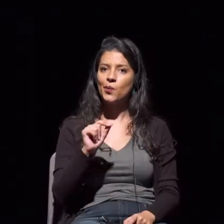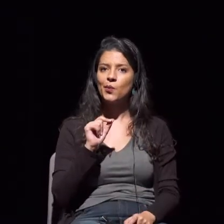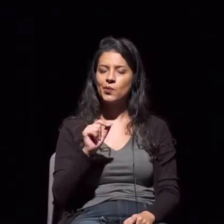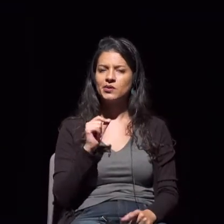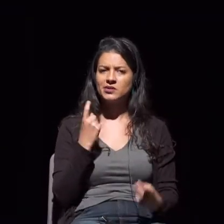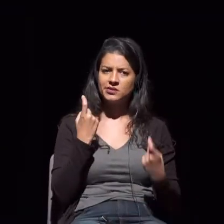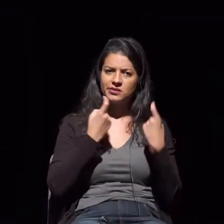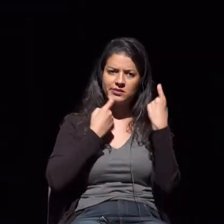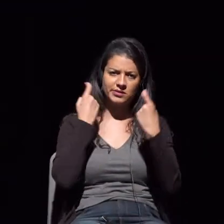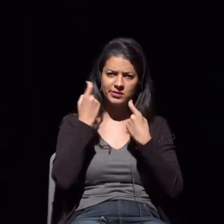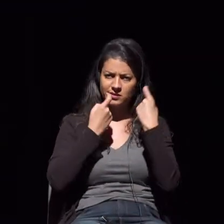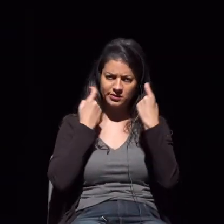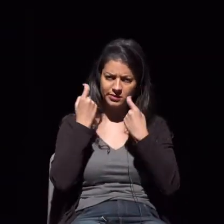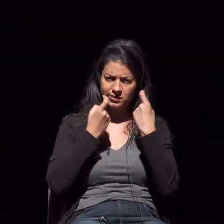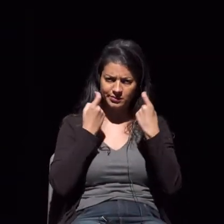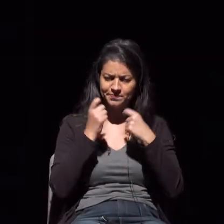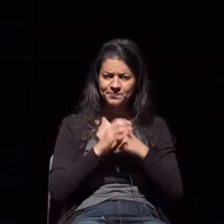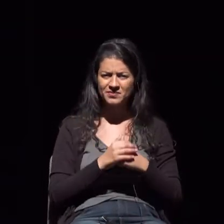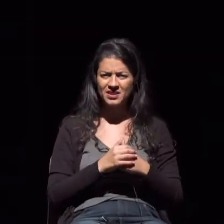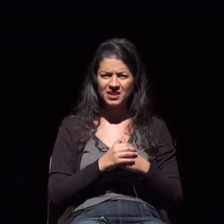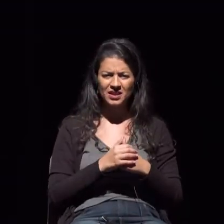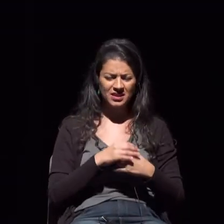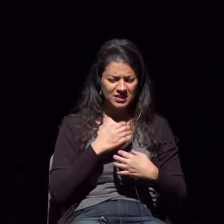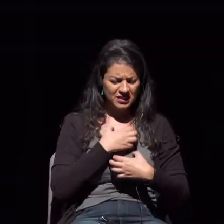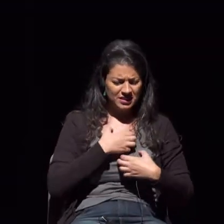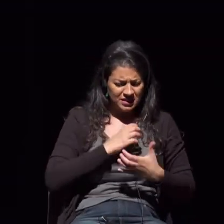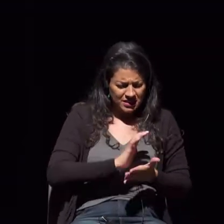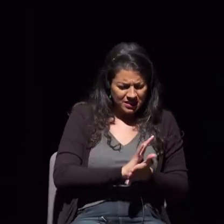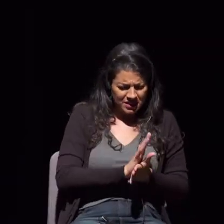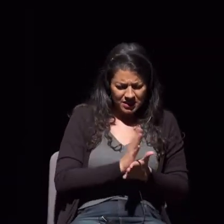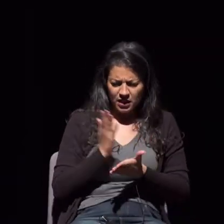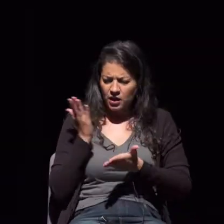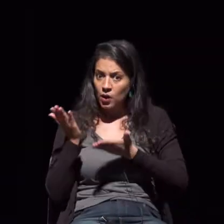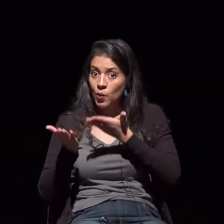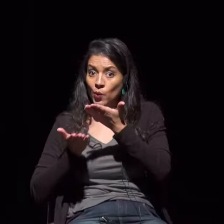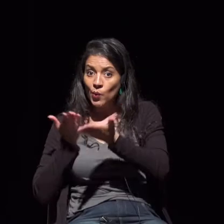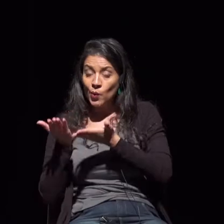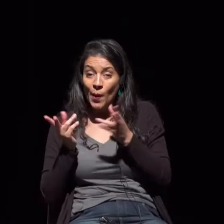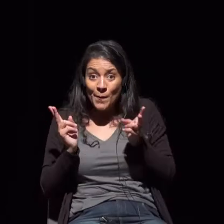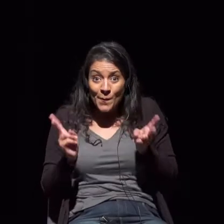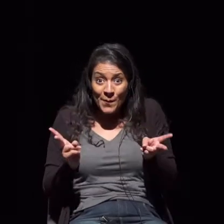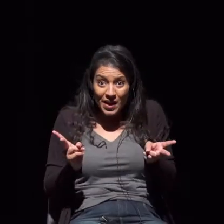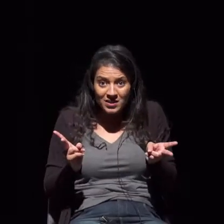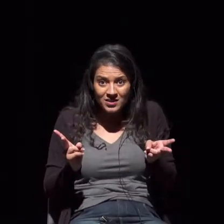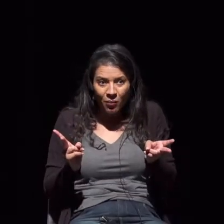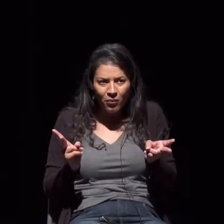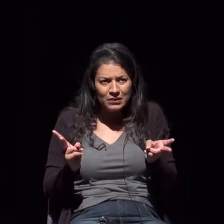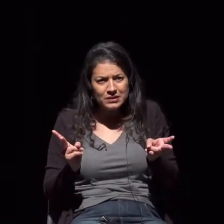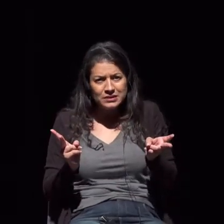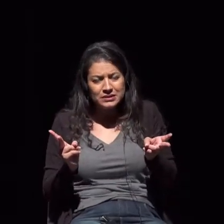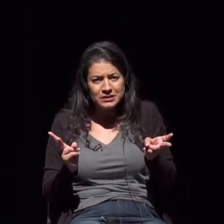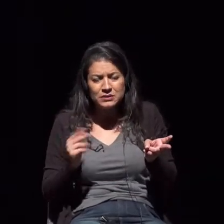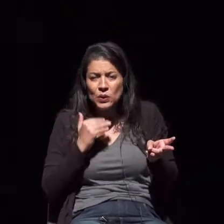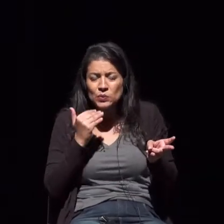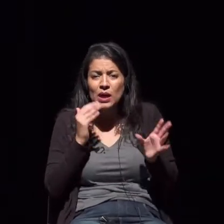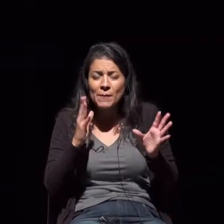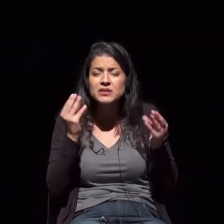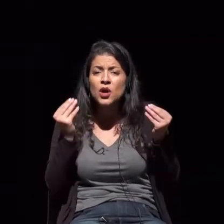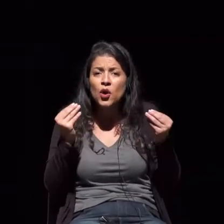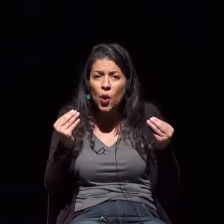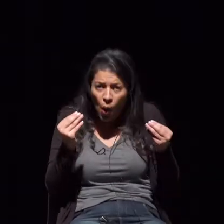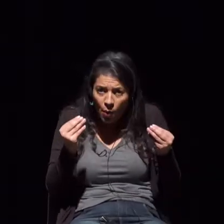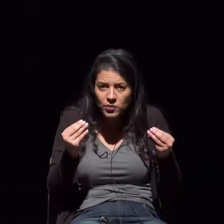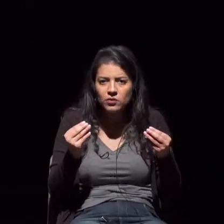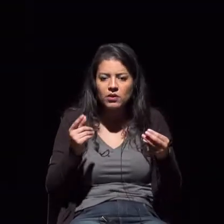thinking about why they exist together, we can begin to sort of unpack some of the relationships and the strands that sort of